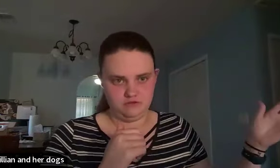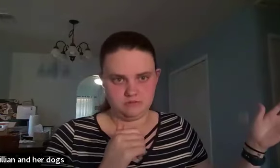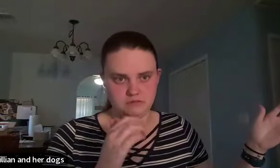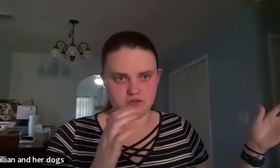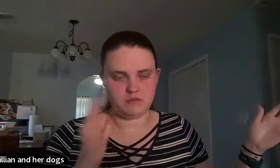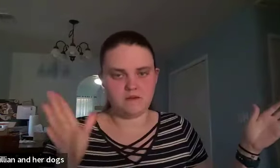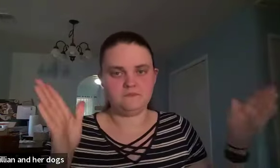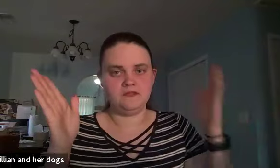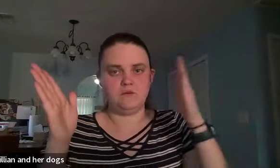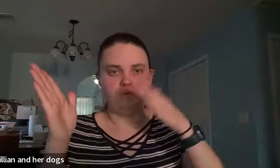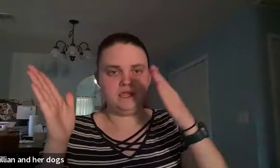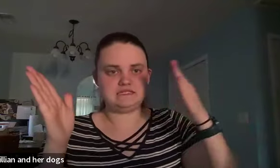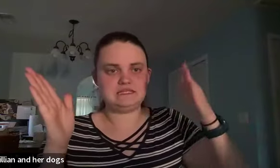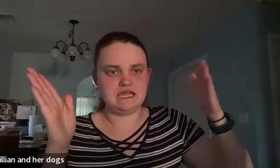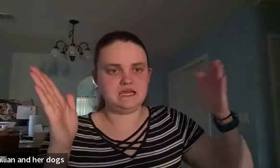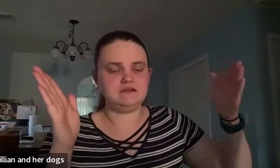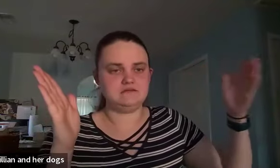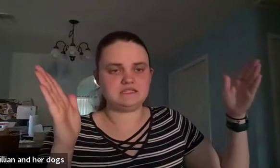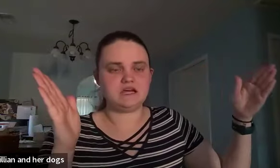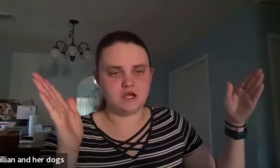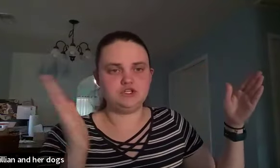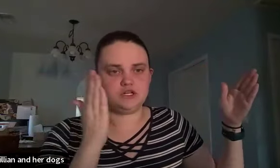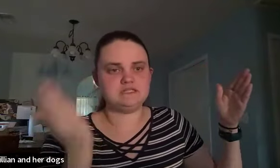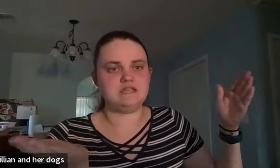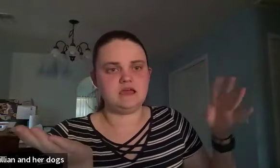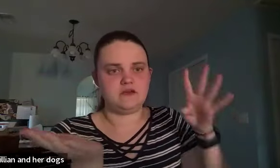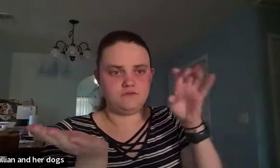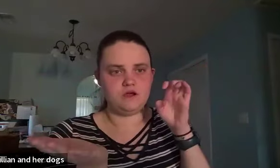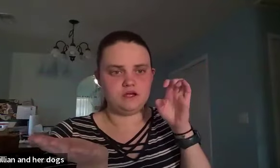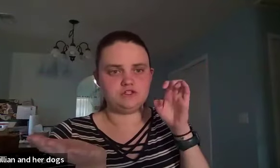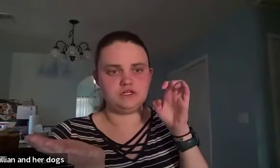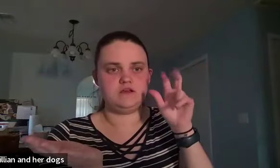452,973, blah, blah, blah, blah, blah. We say it, that's kind of how you're going to say it, that